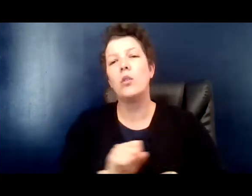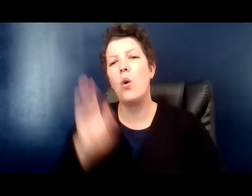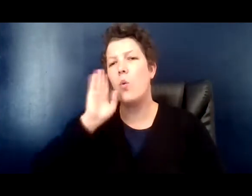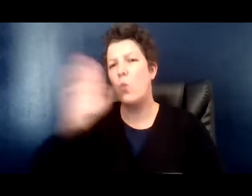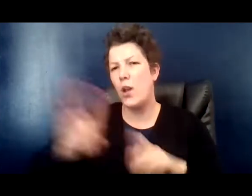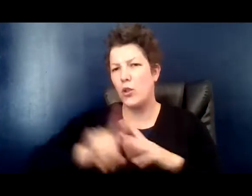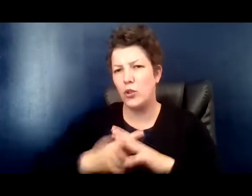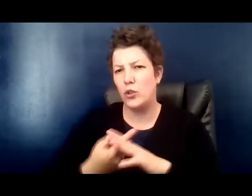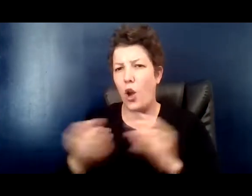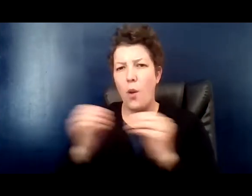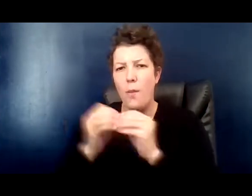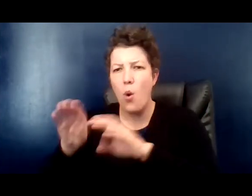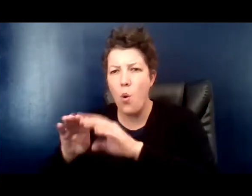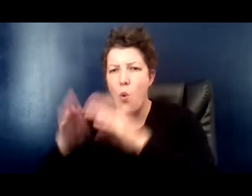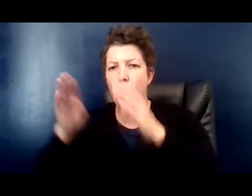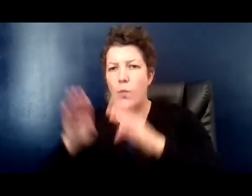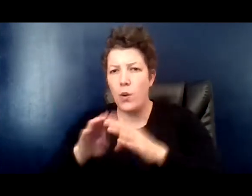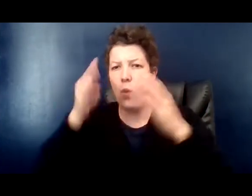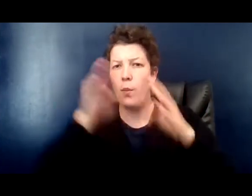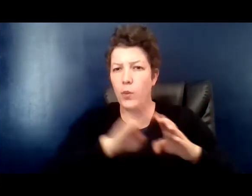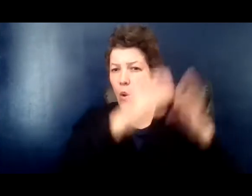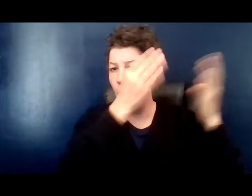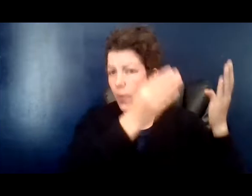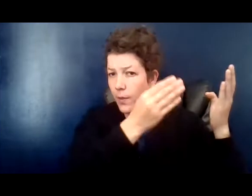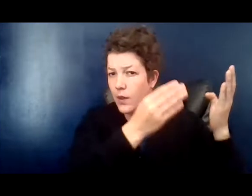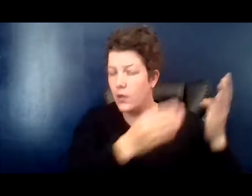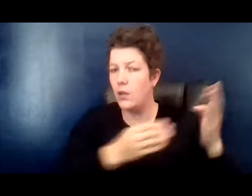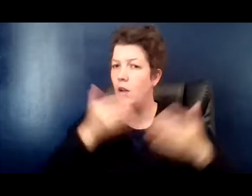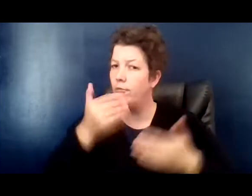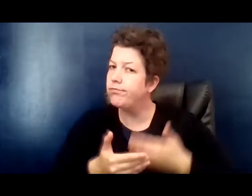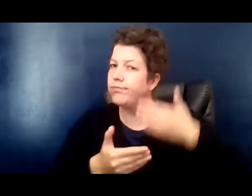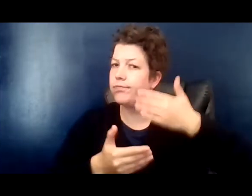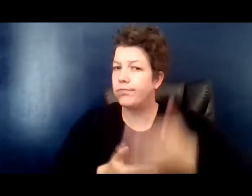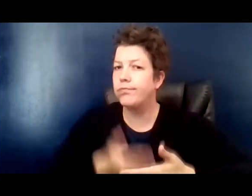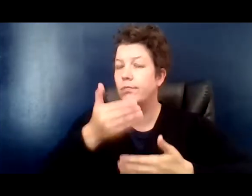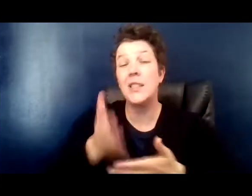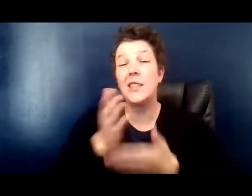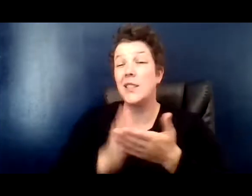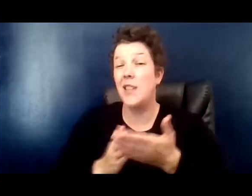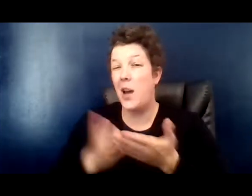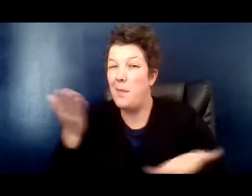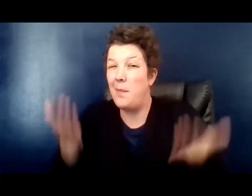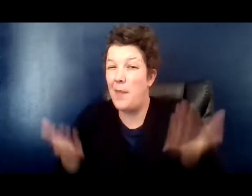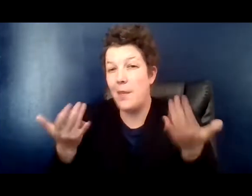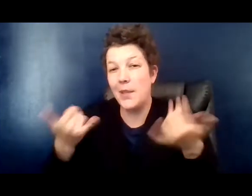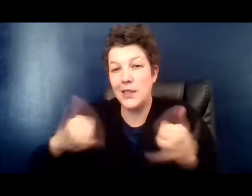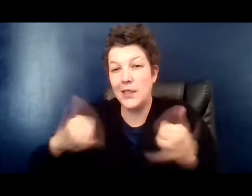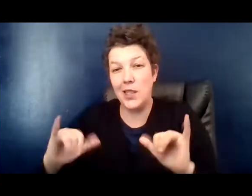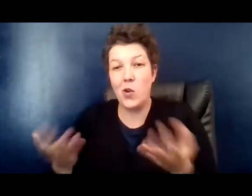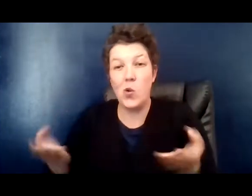sure which ones will be the ones that open first. I mean, some of that's still under review. And certainly,